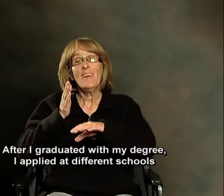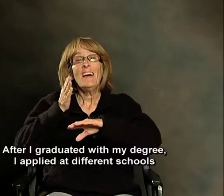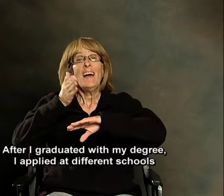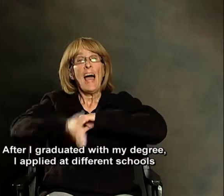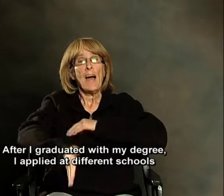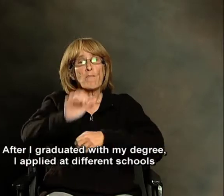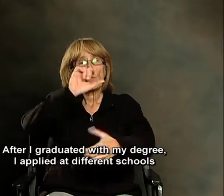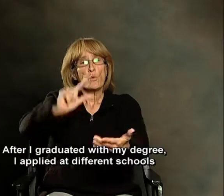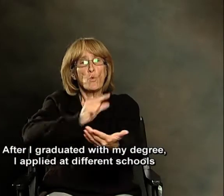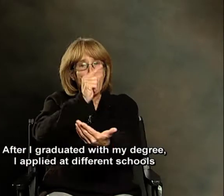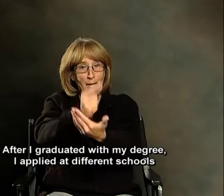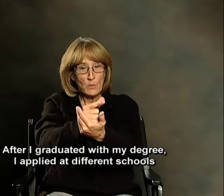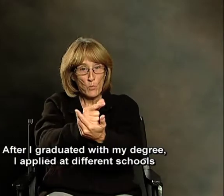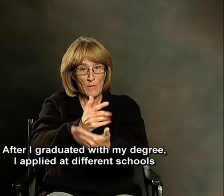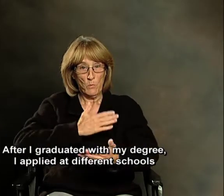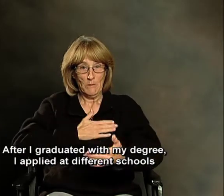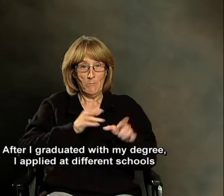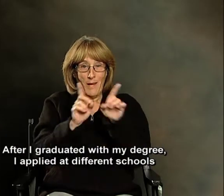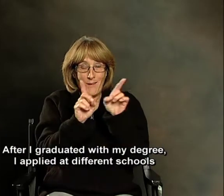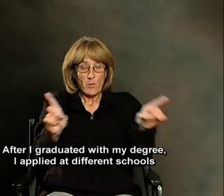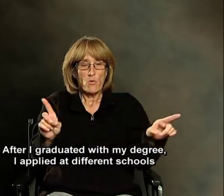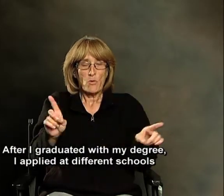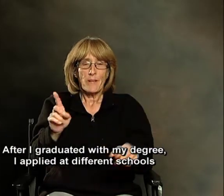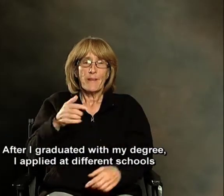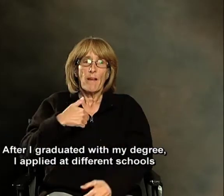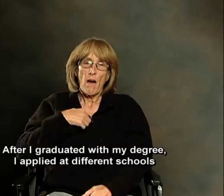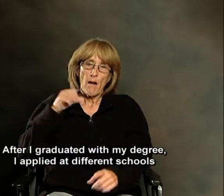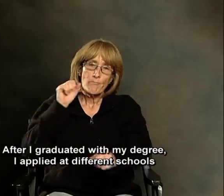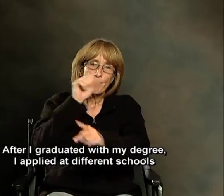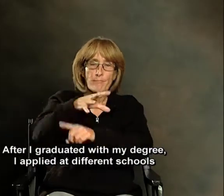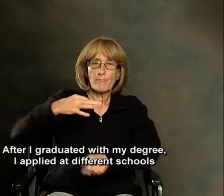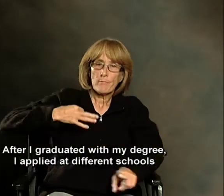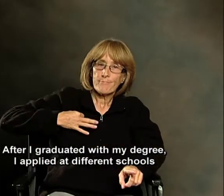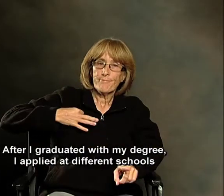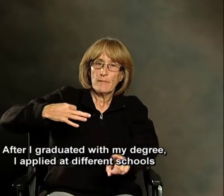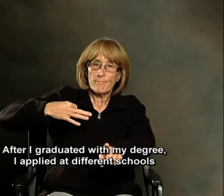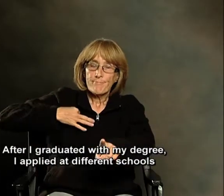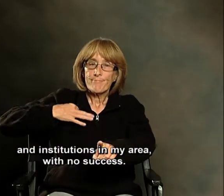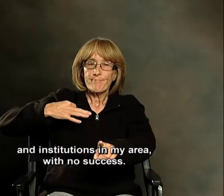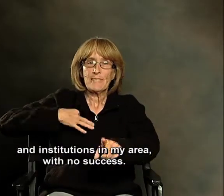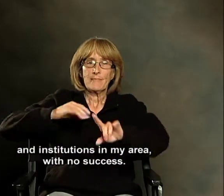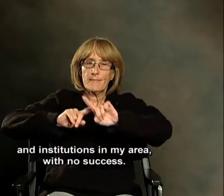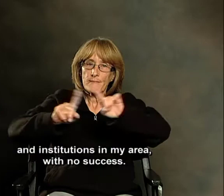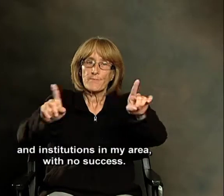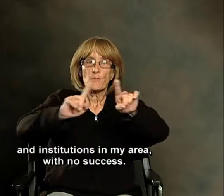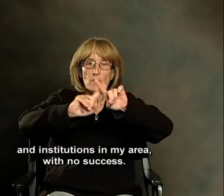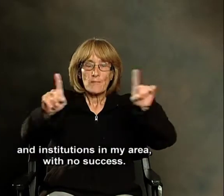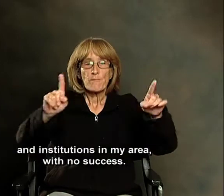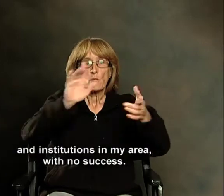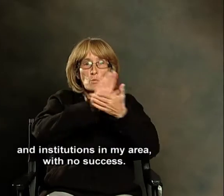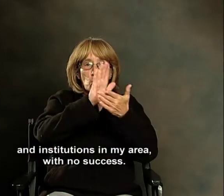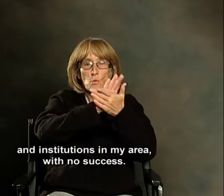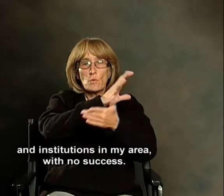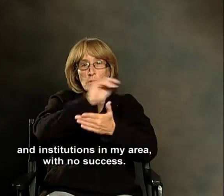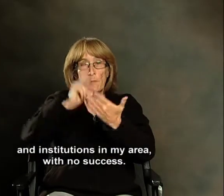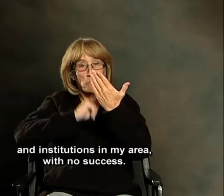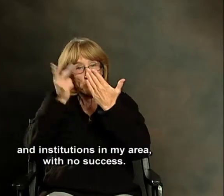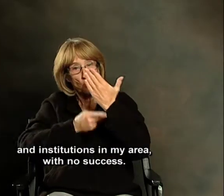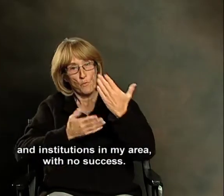After I graduated with my degree, I applied at different schools and institutions in my area with